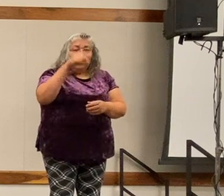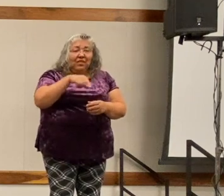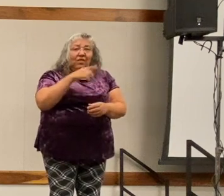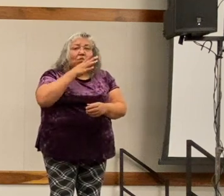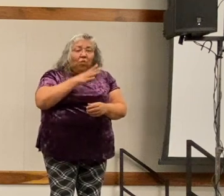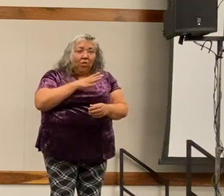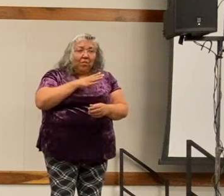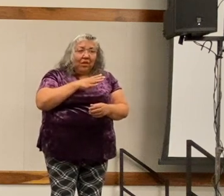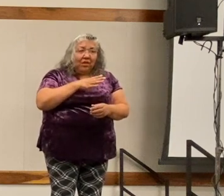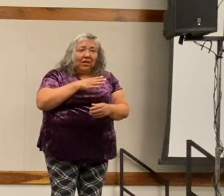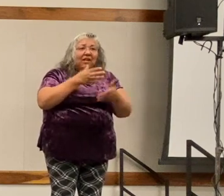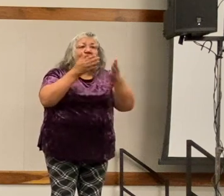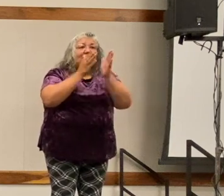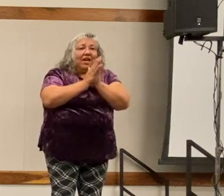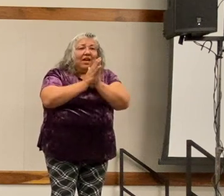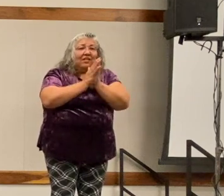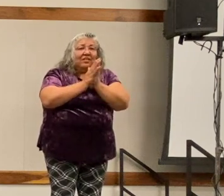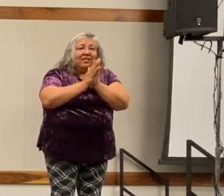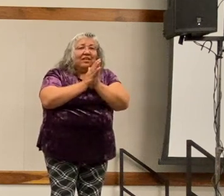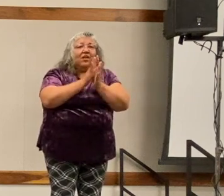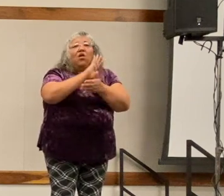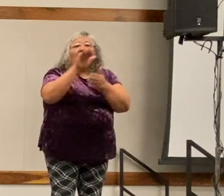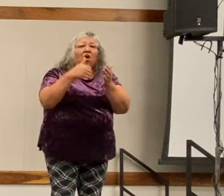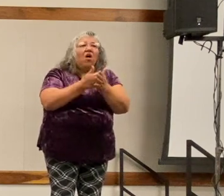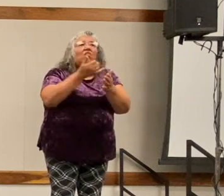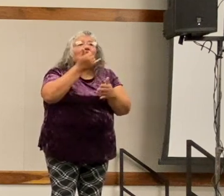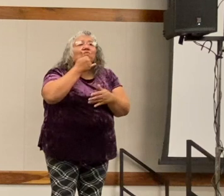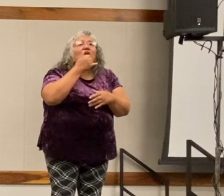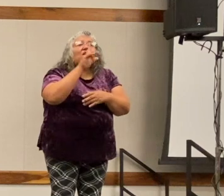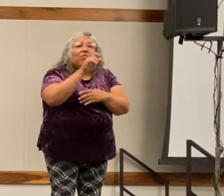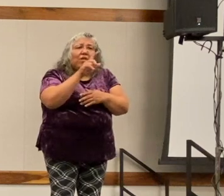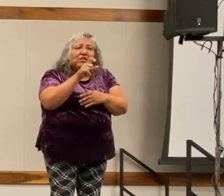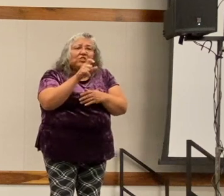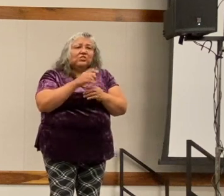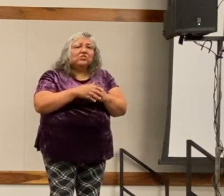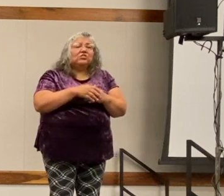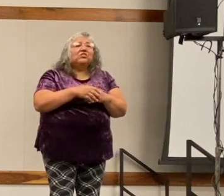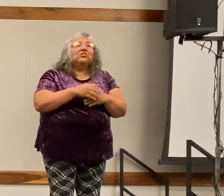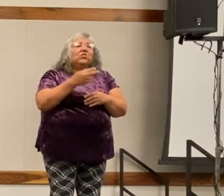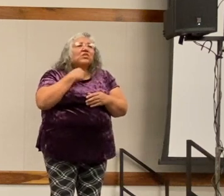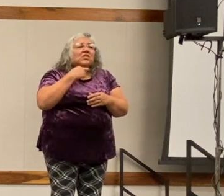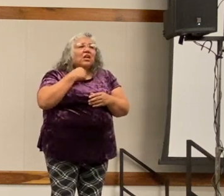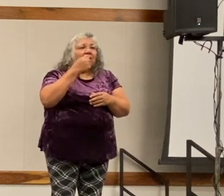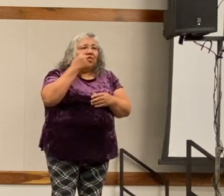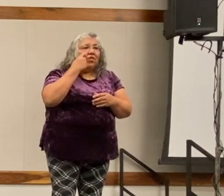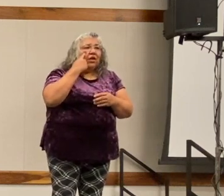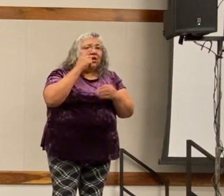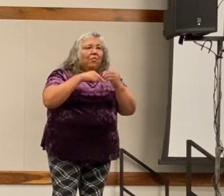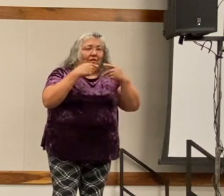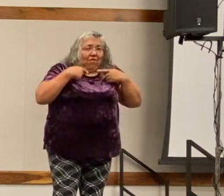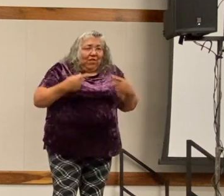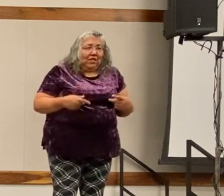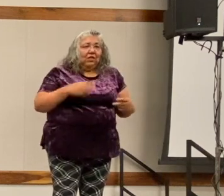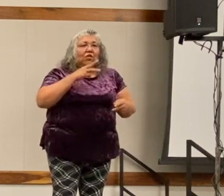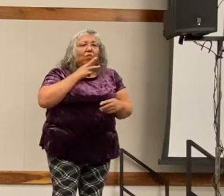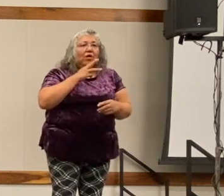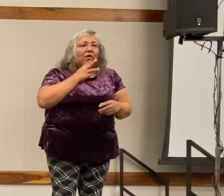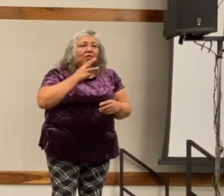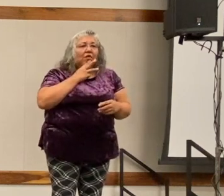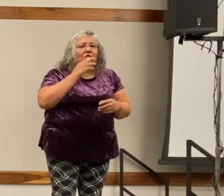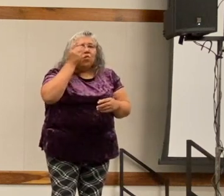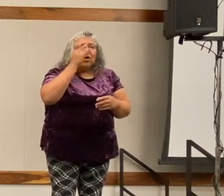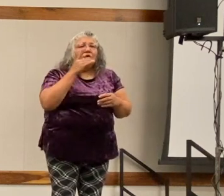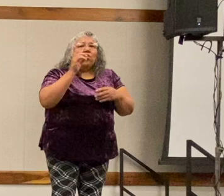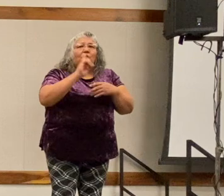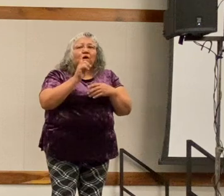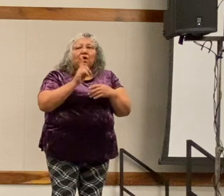woman here is asking all the wrong questions. She was stuck thinking about physical water, wondering